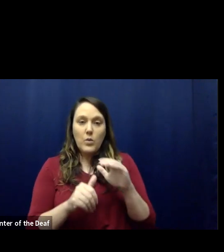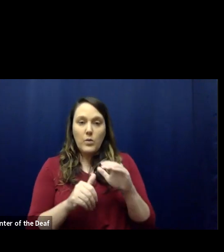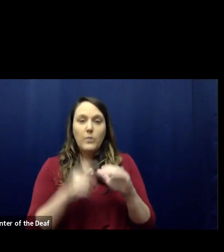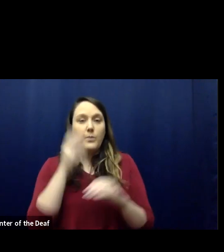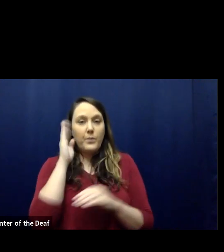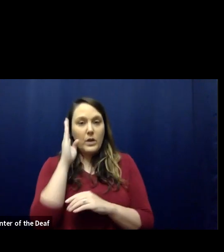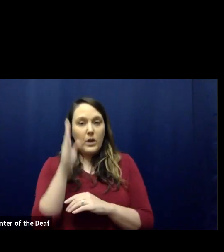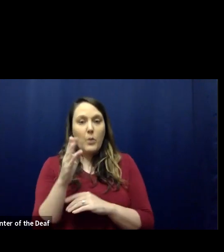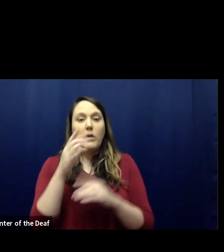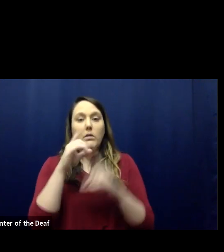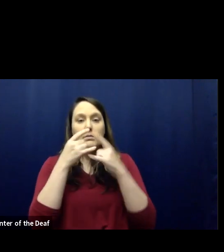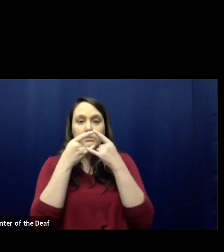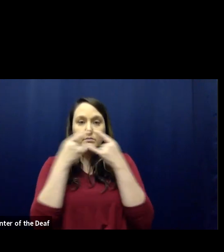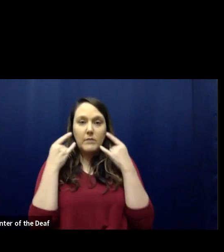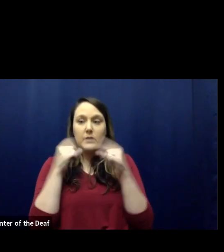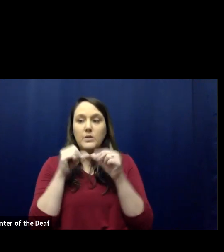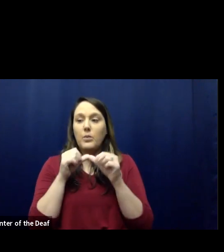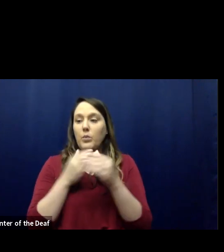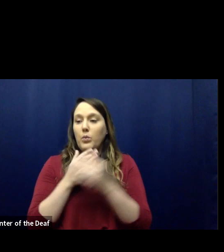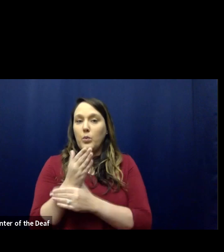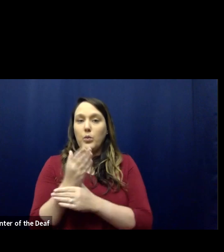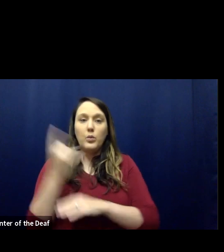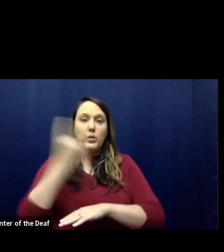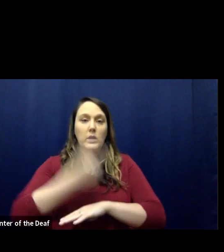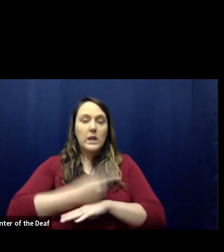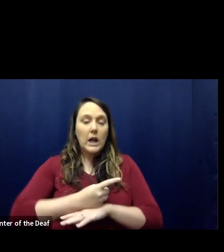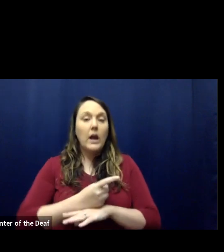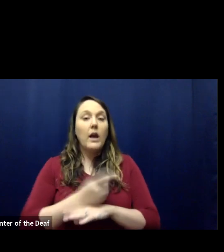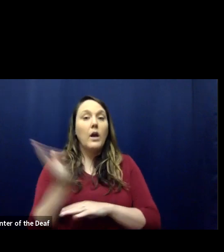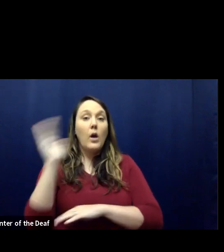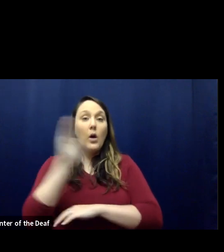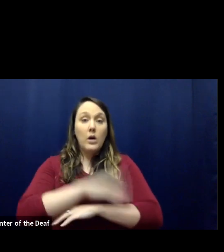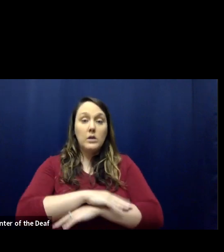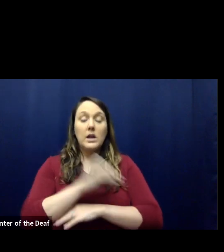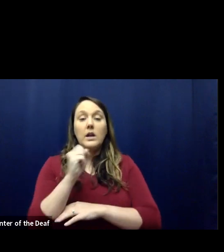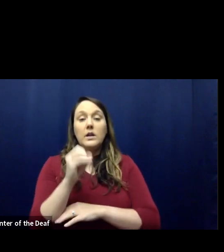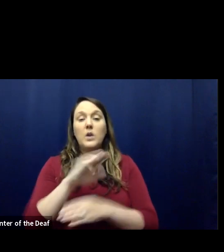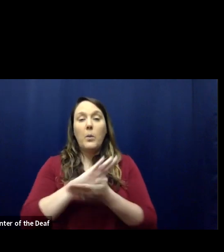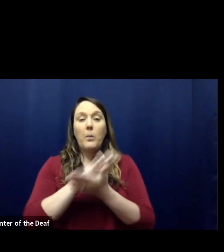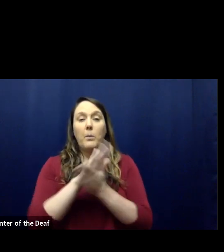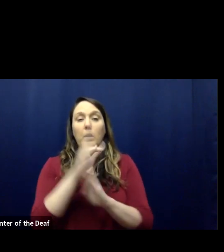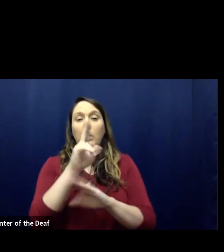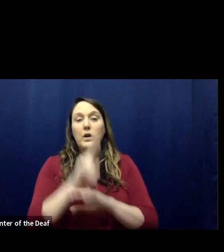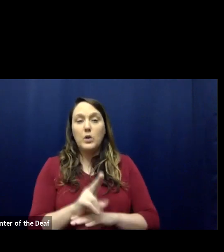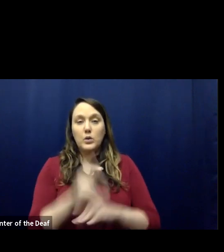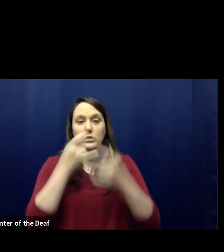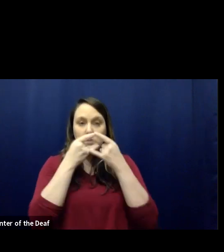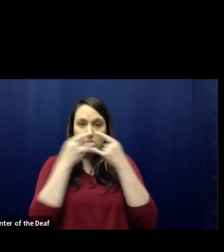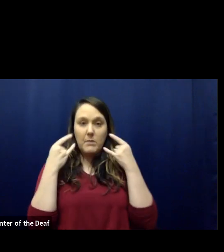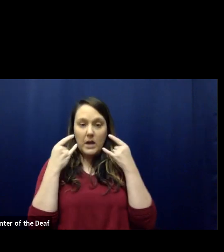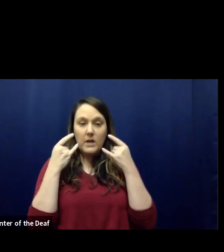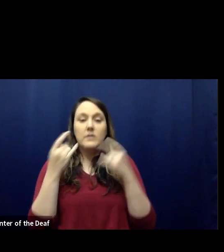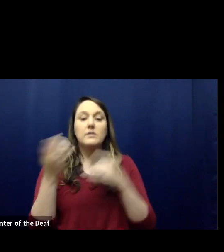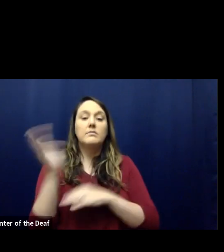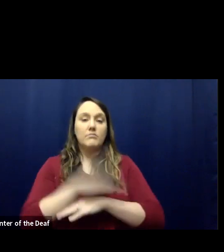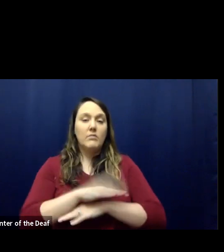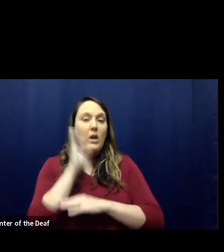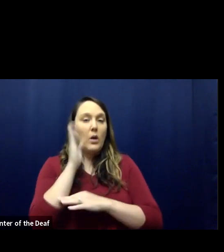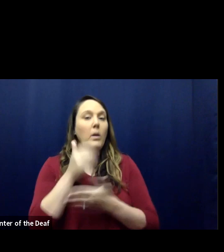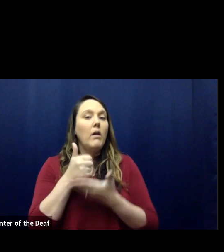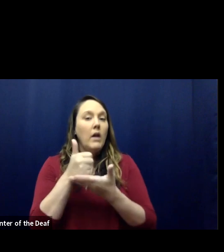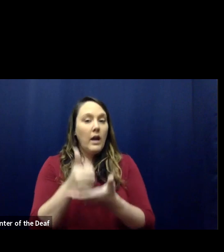be wearing it throughout the school day. And so getting them used to wearing that mask for a while will be helpful